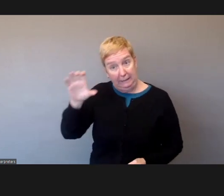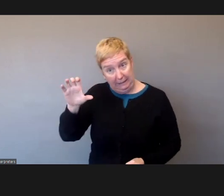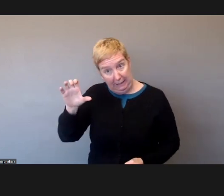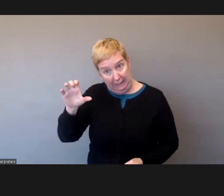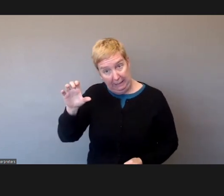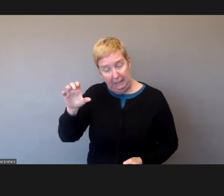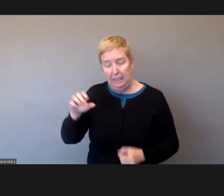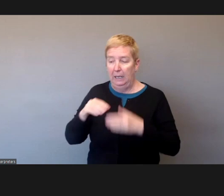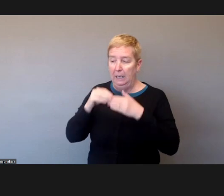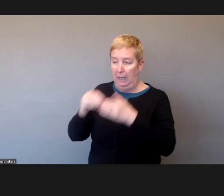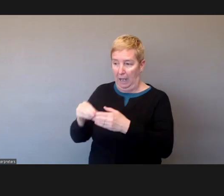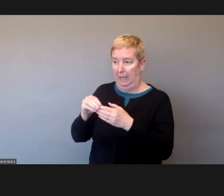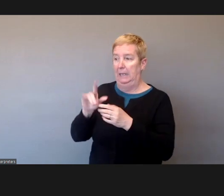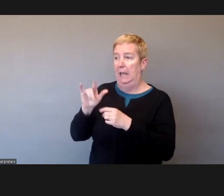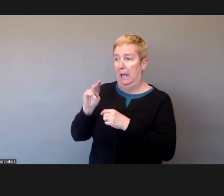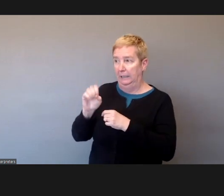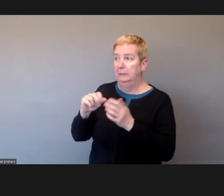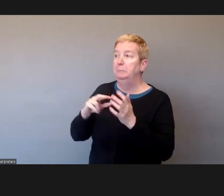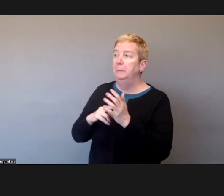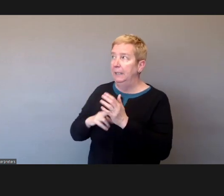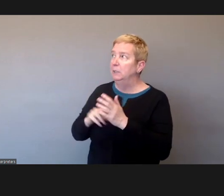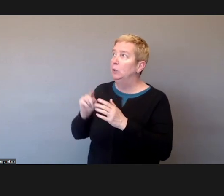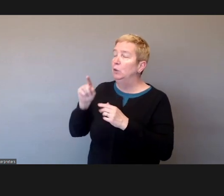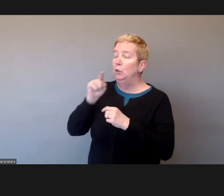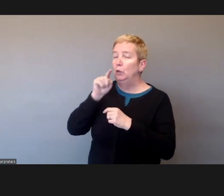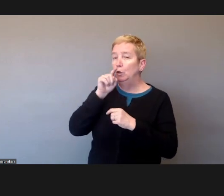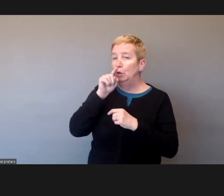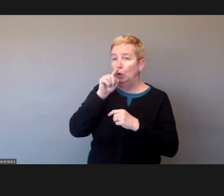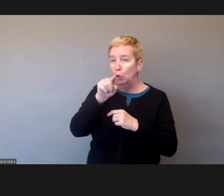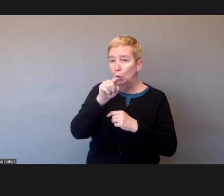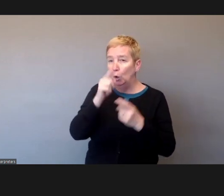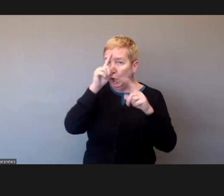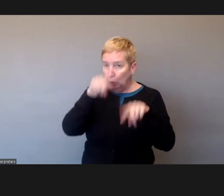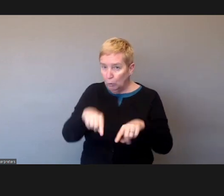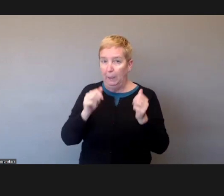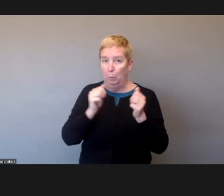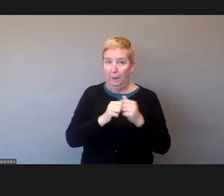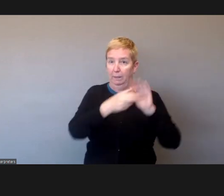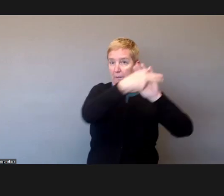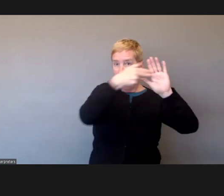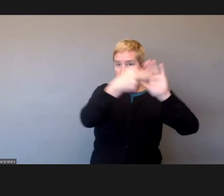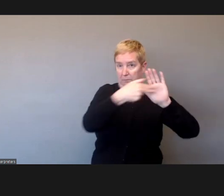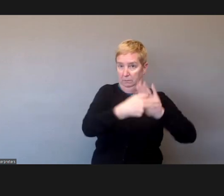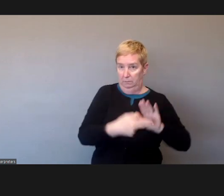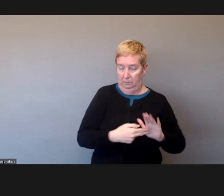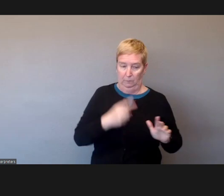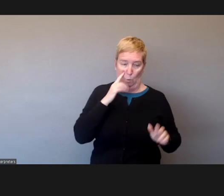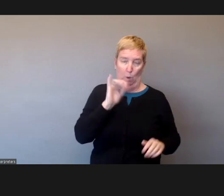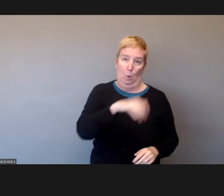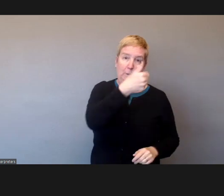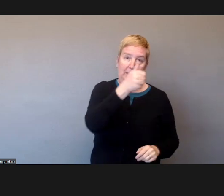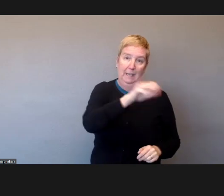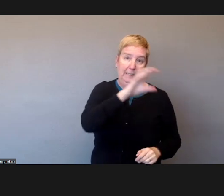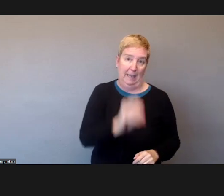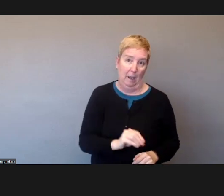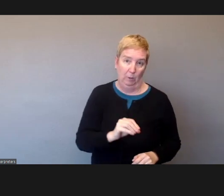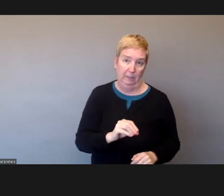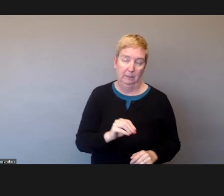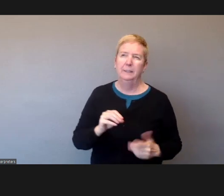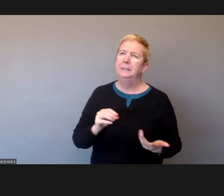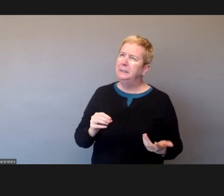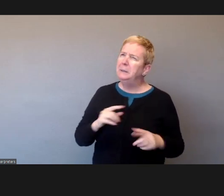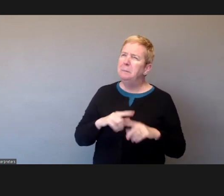the designations they've given to those 10 counties. I'm wondering if you could clarify where that data is coming from, because I have been trying